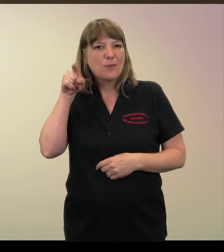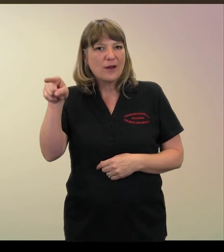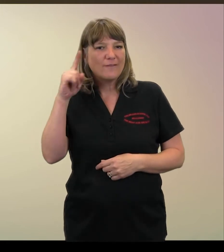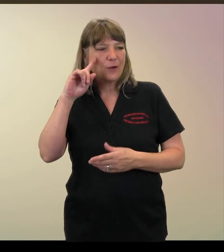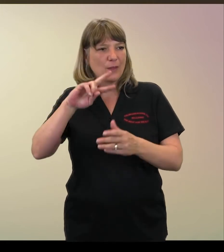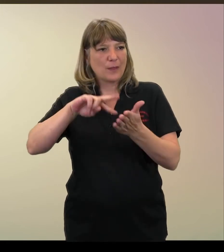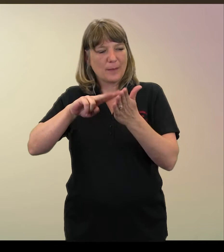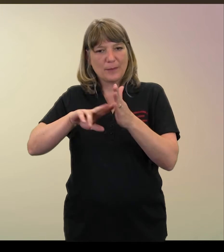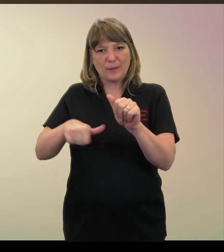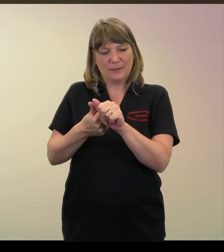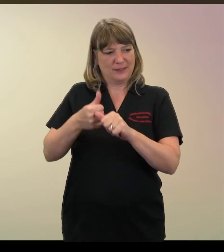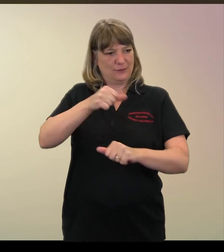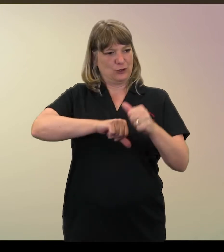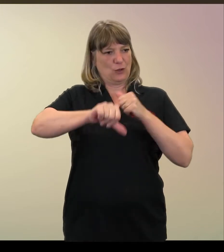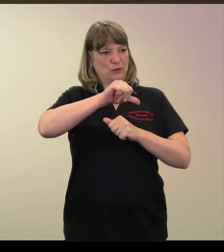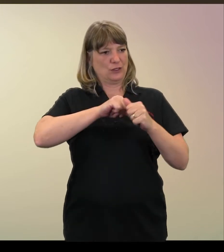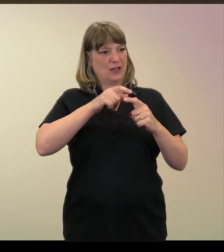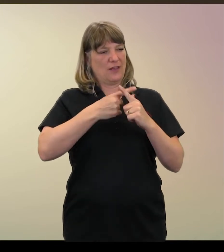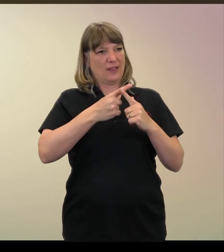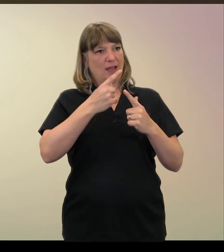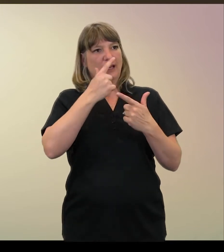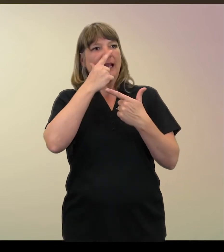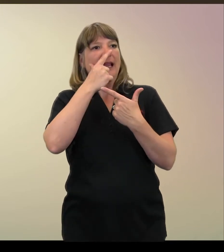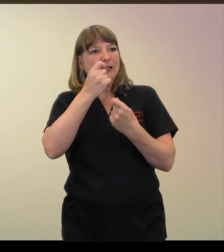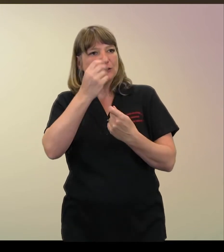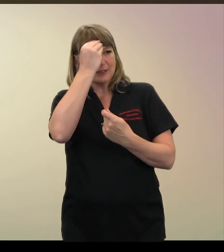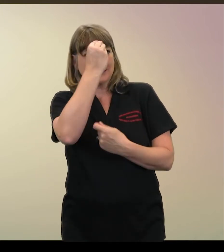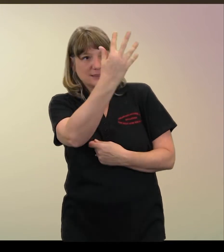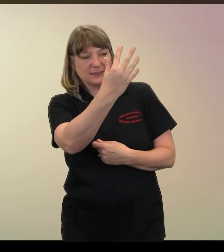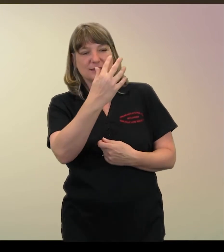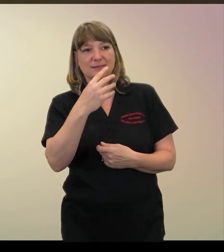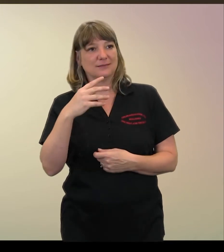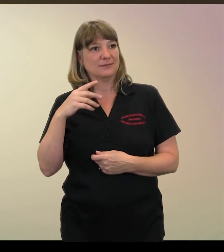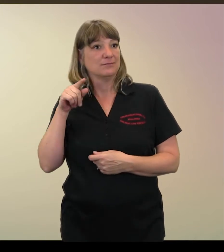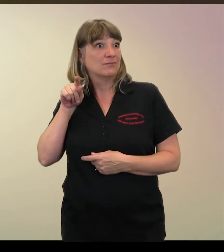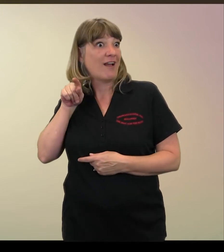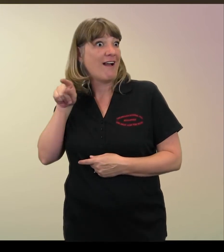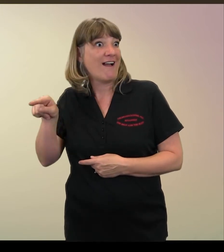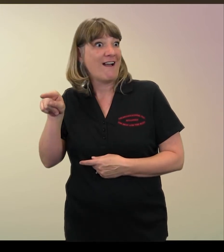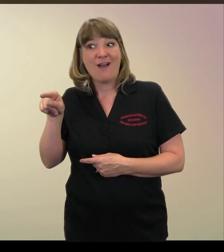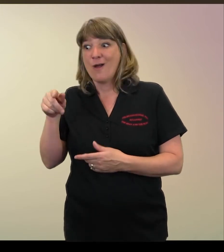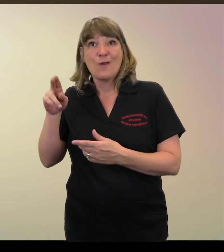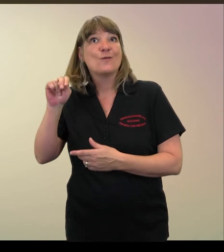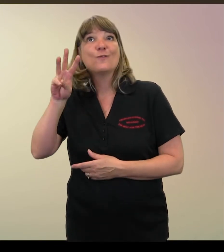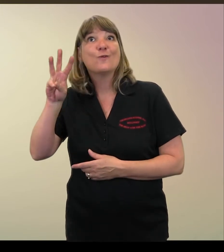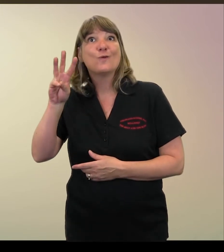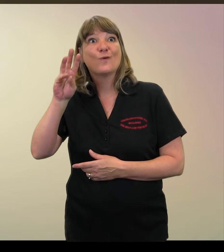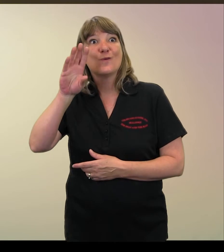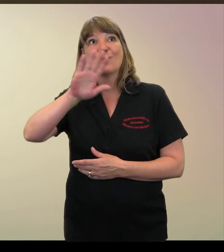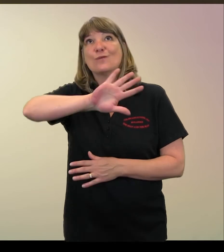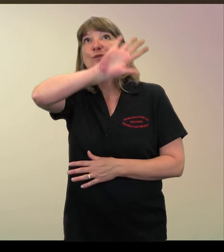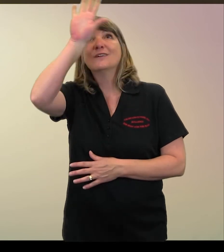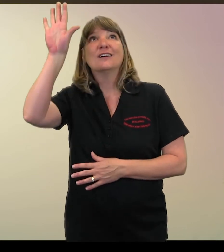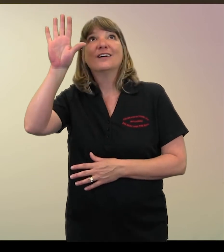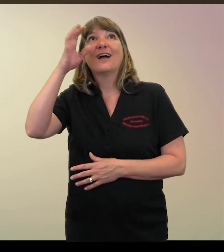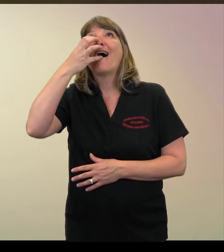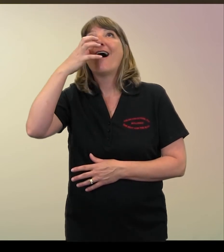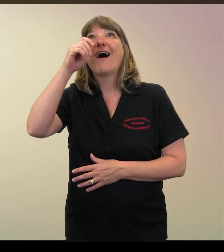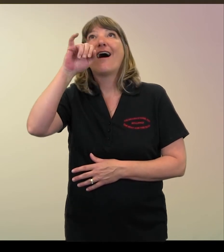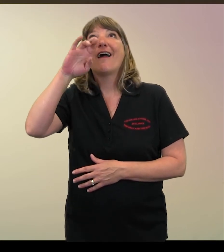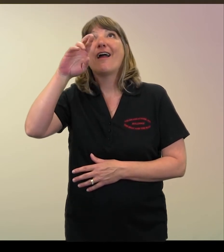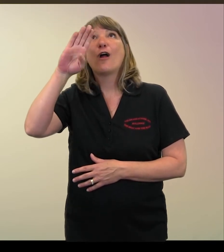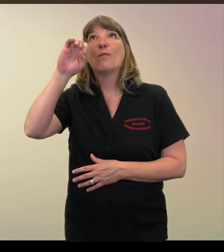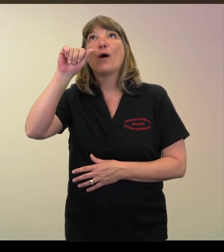pointing for the purpose, this very social purpose of sharing interest in something. So pointing when they see something new in the sky, like a hot